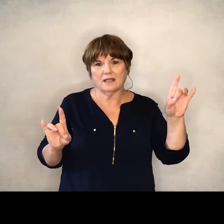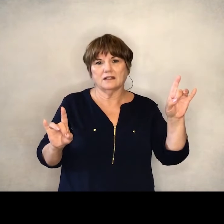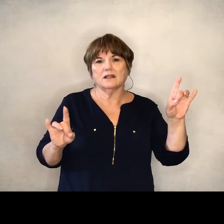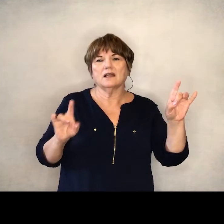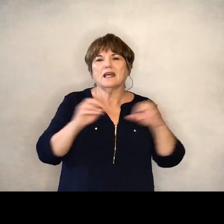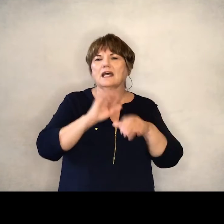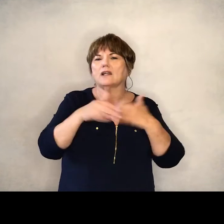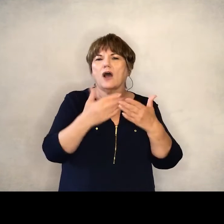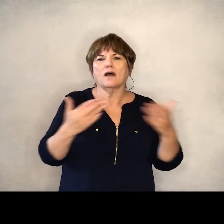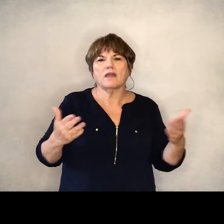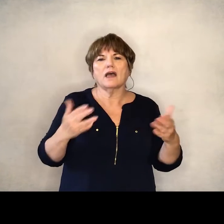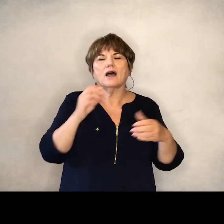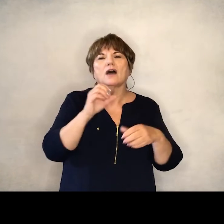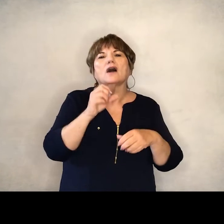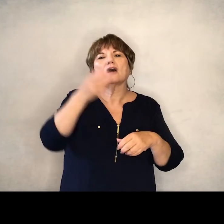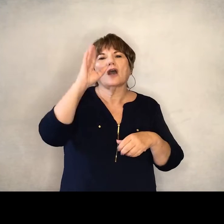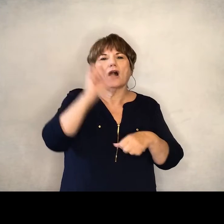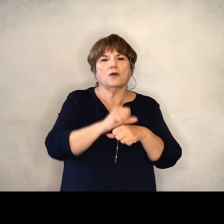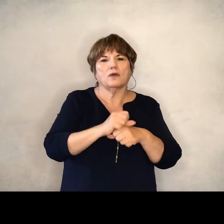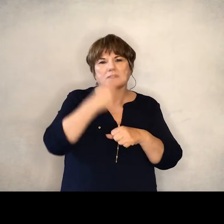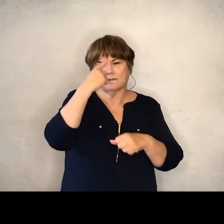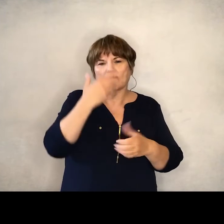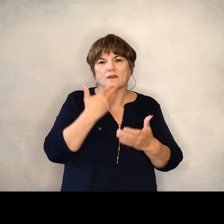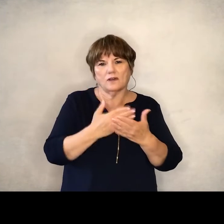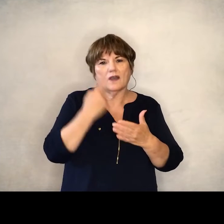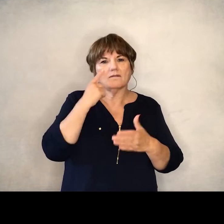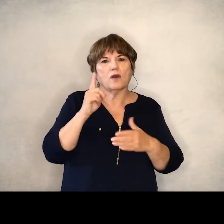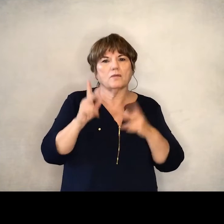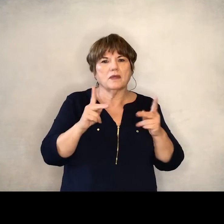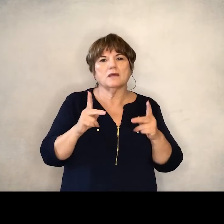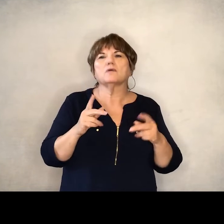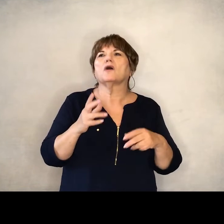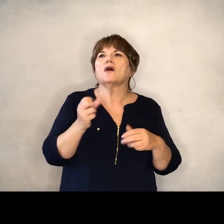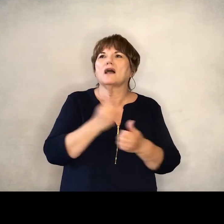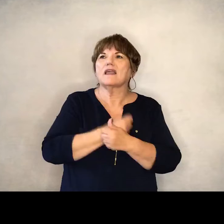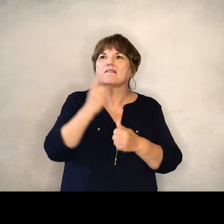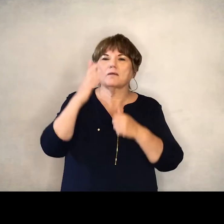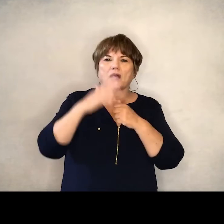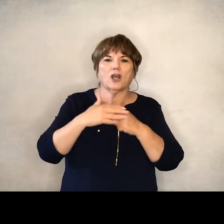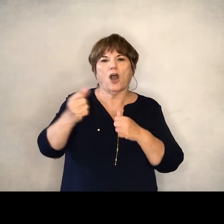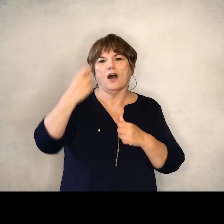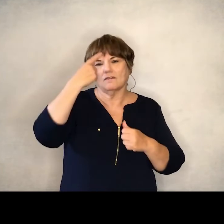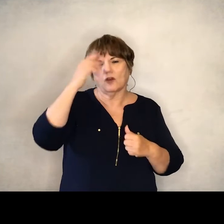good of those who love him, who are called according to his purpose.